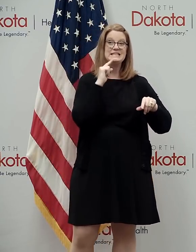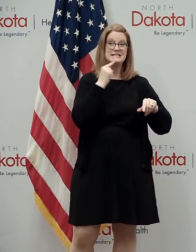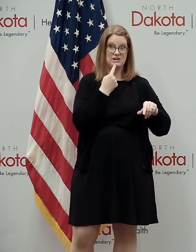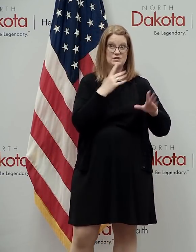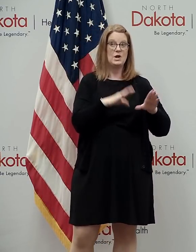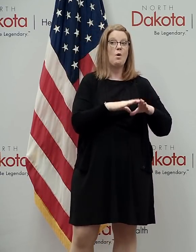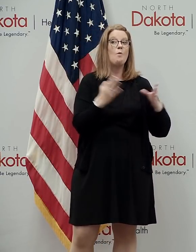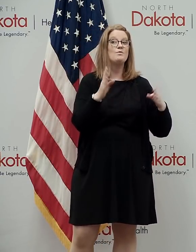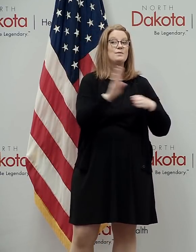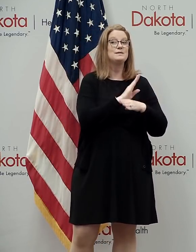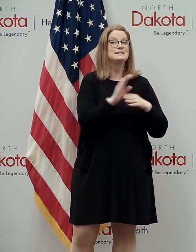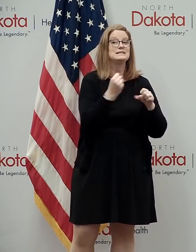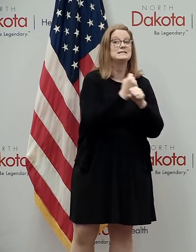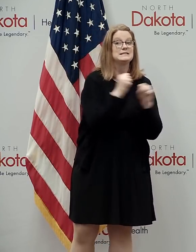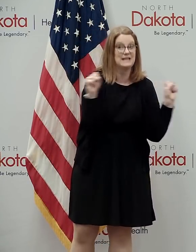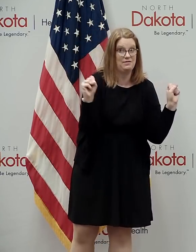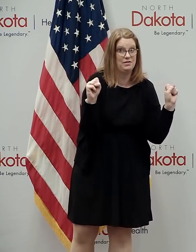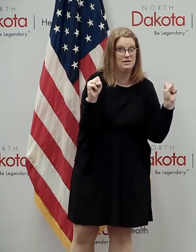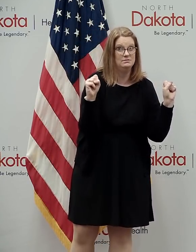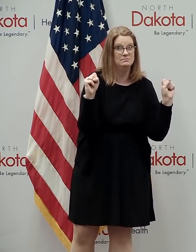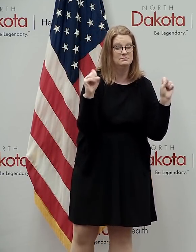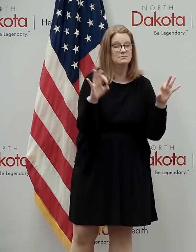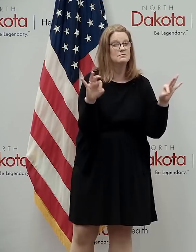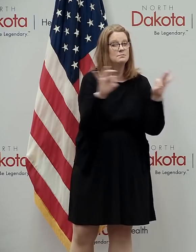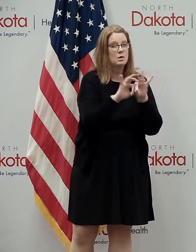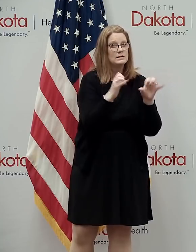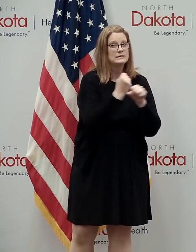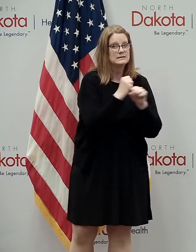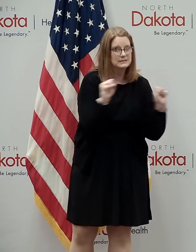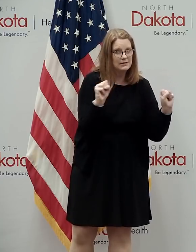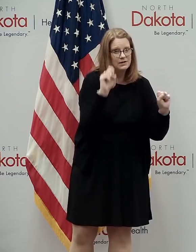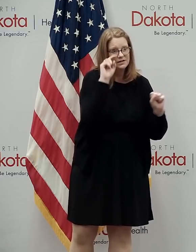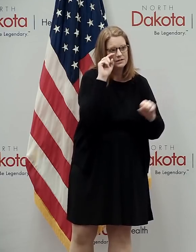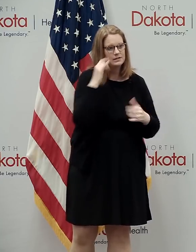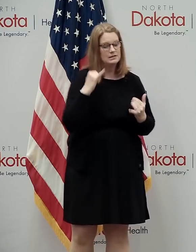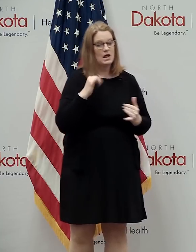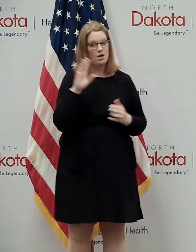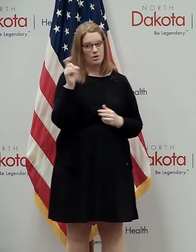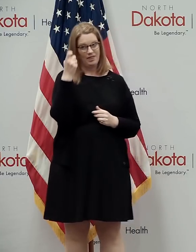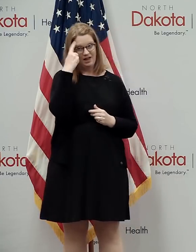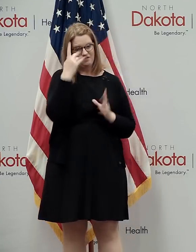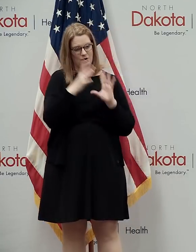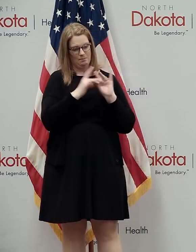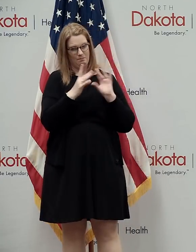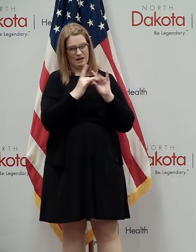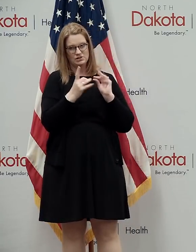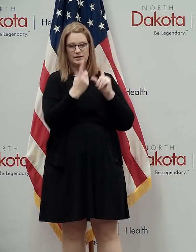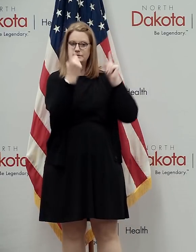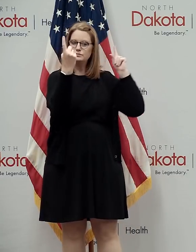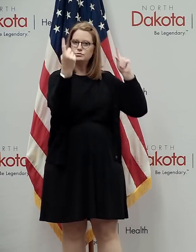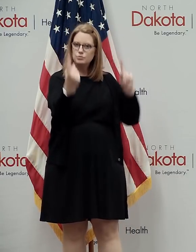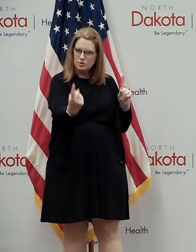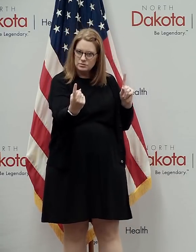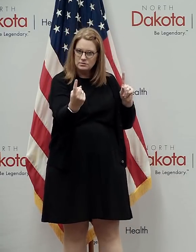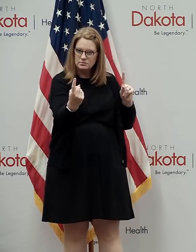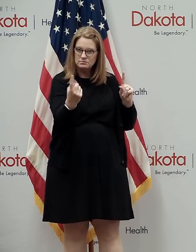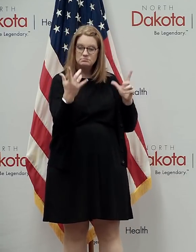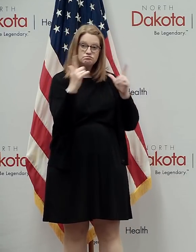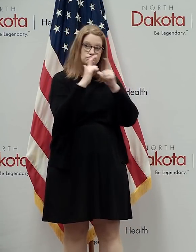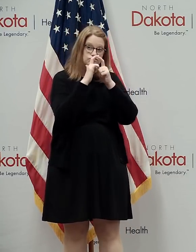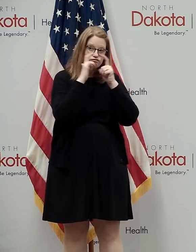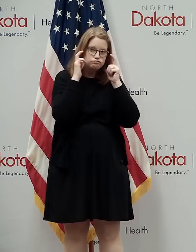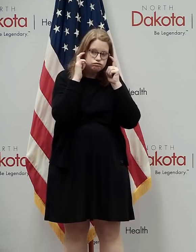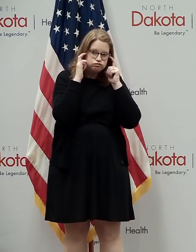business safely. So in addition to the important practices that Governor Burgum mentioned, social distancing,